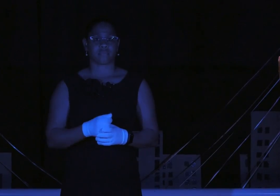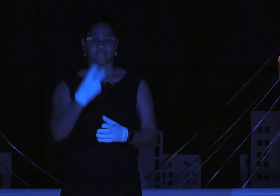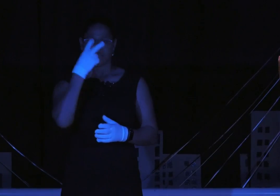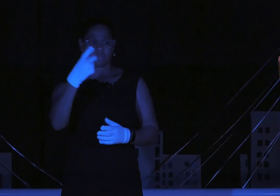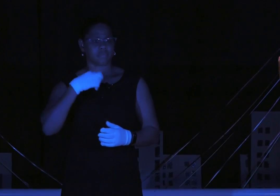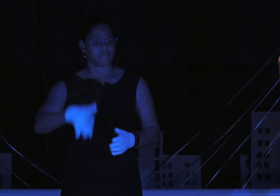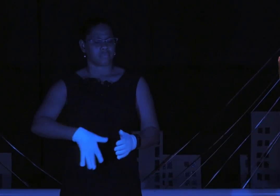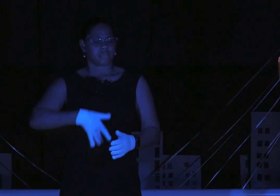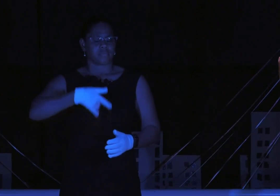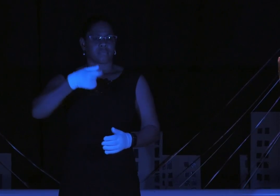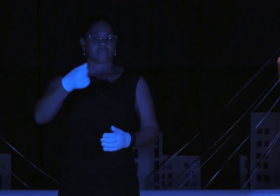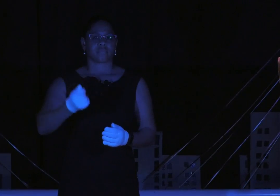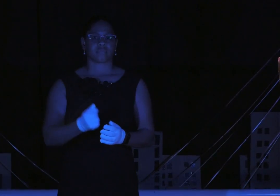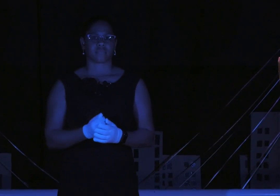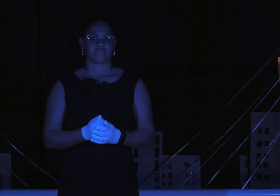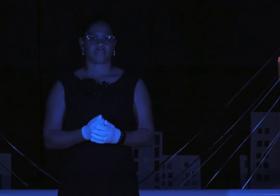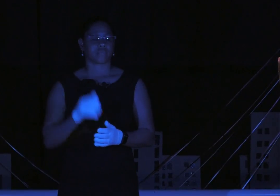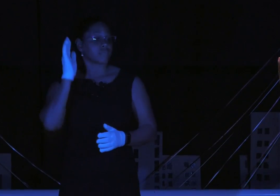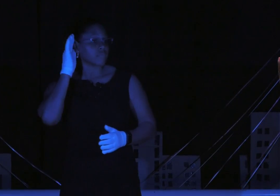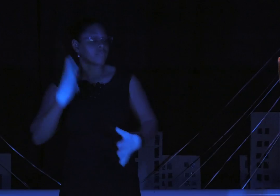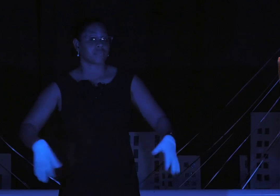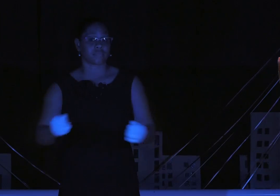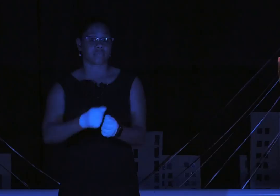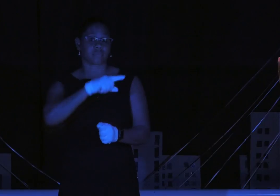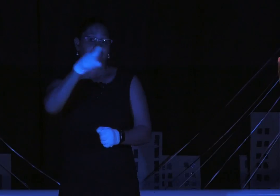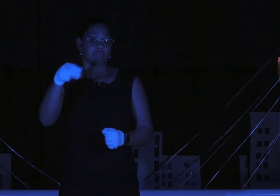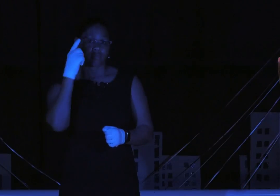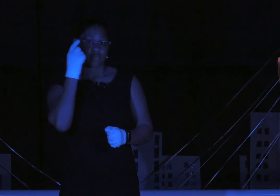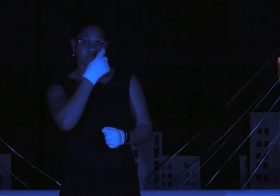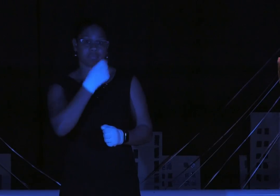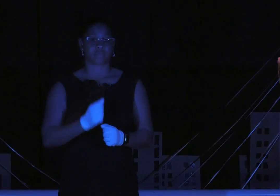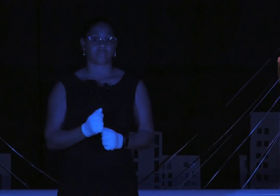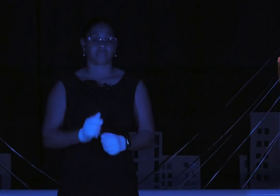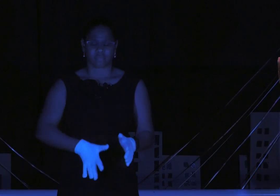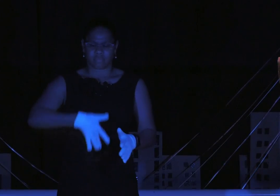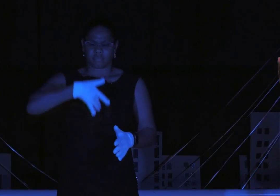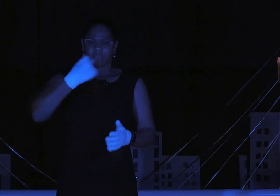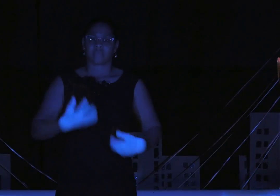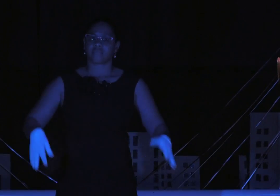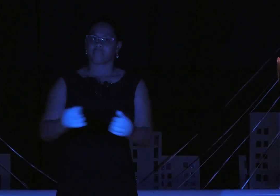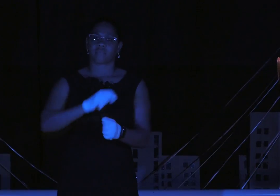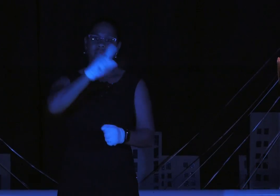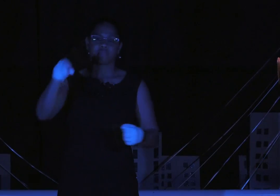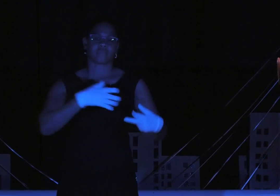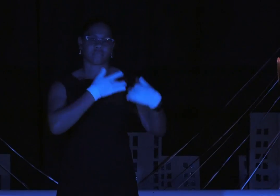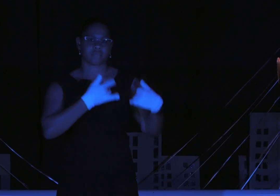feel. Listen with your eyes. Feel with your heart.